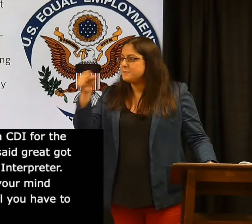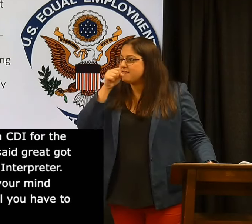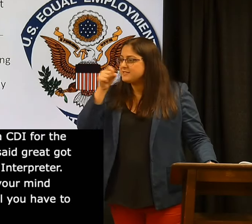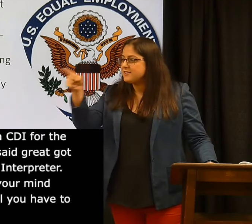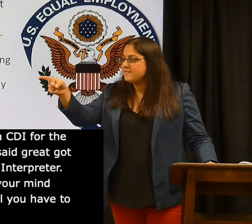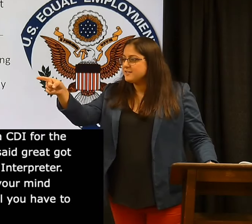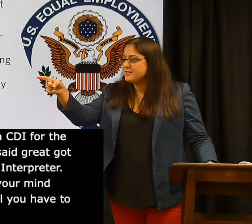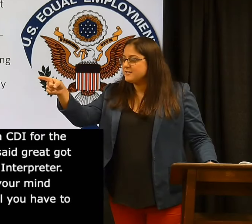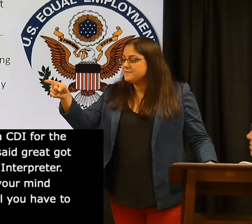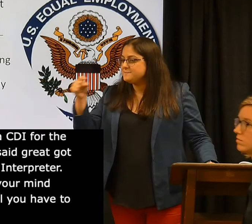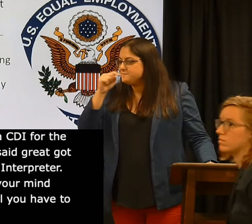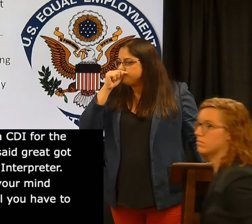She stepped